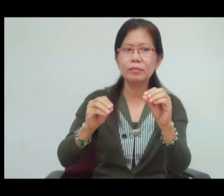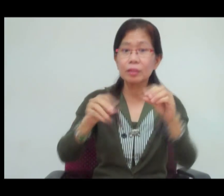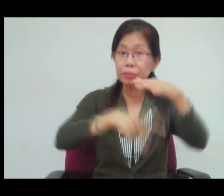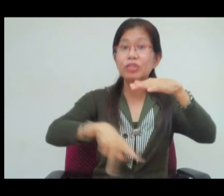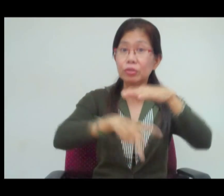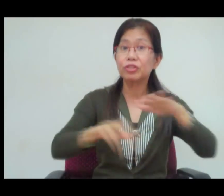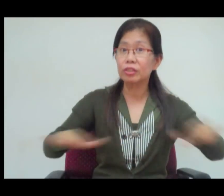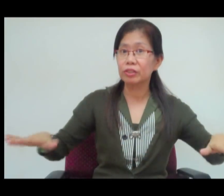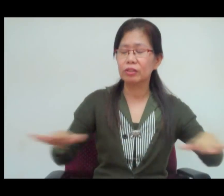preschool children